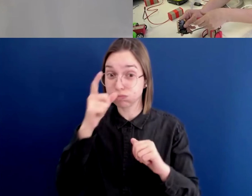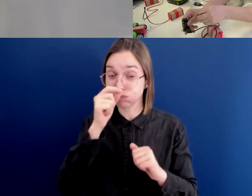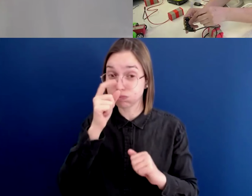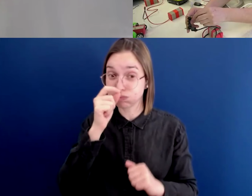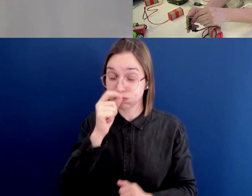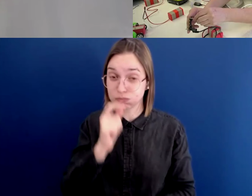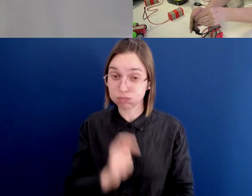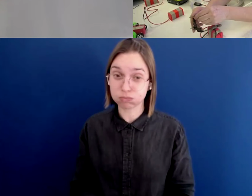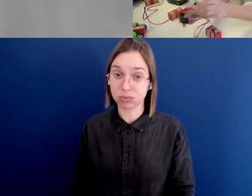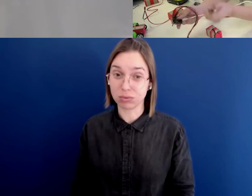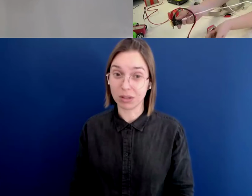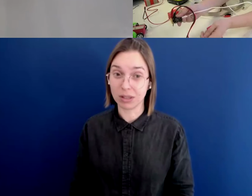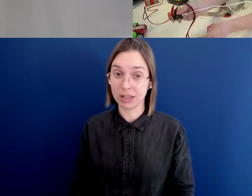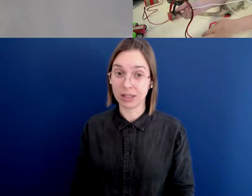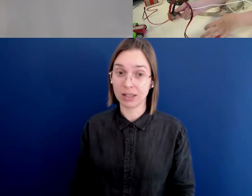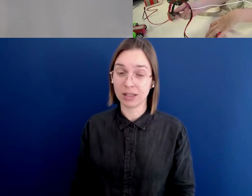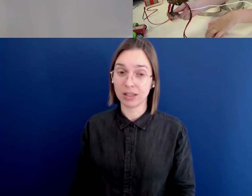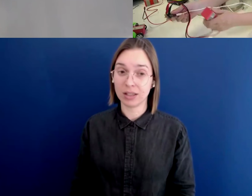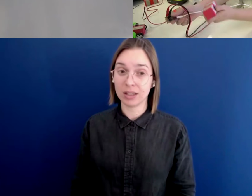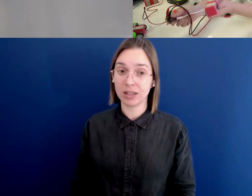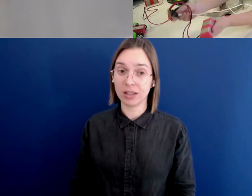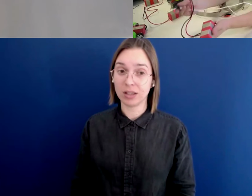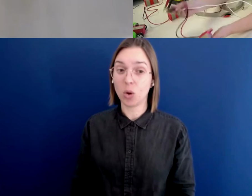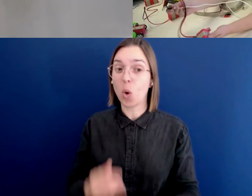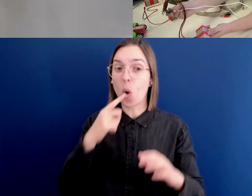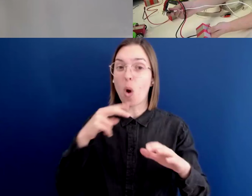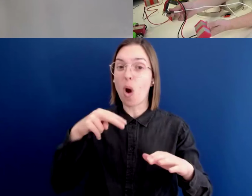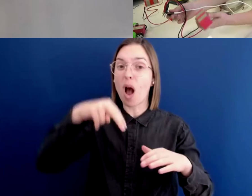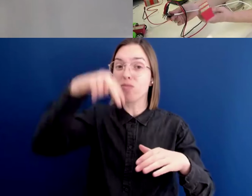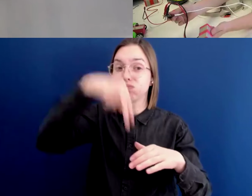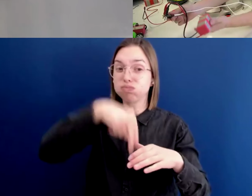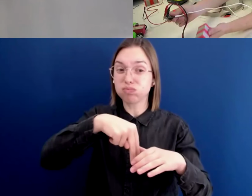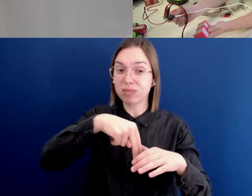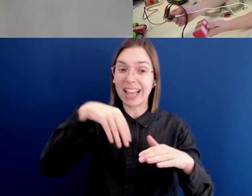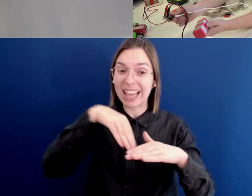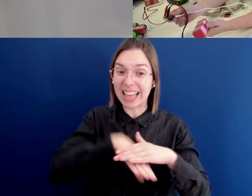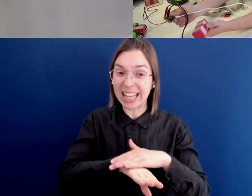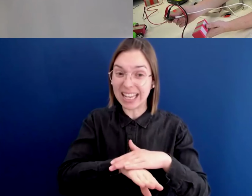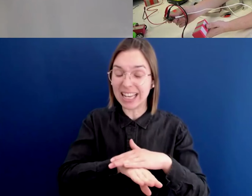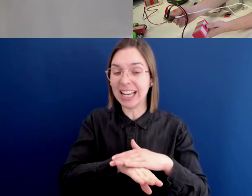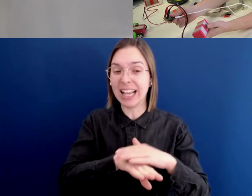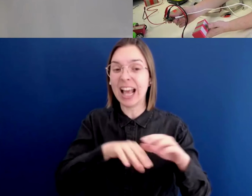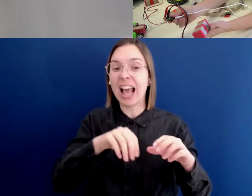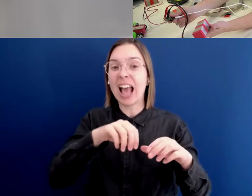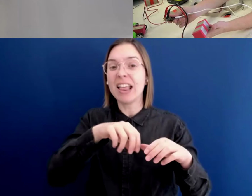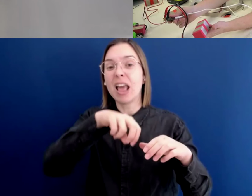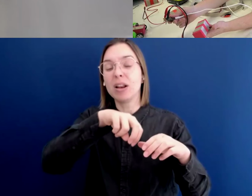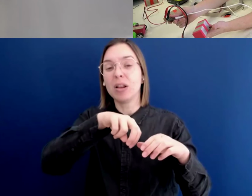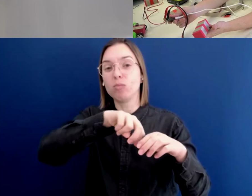banana plug. And then you can actually program the microbit to turn your TapeBlocks on and off.